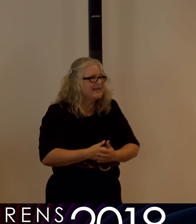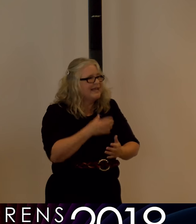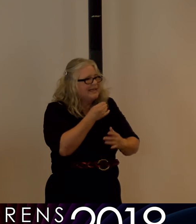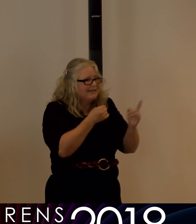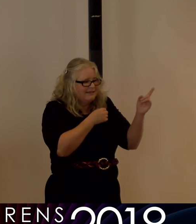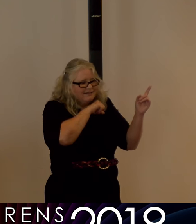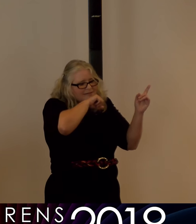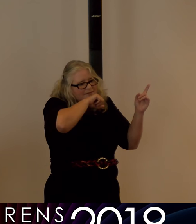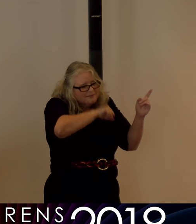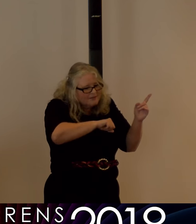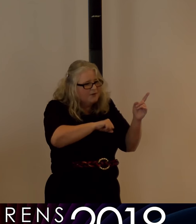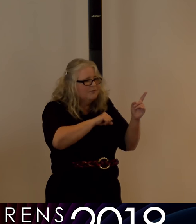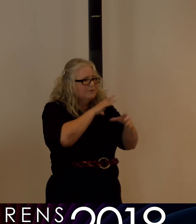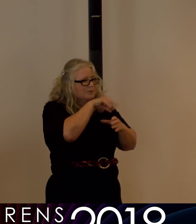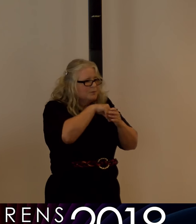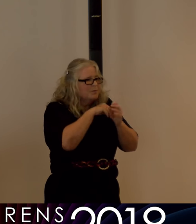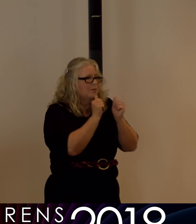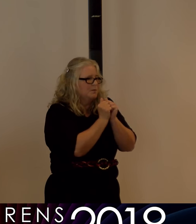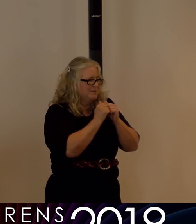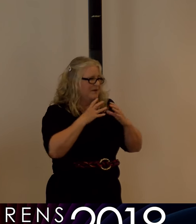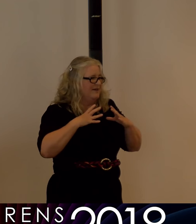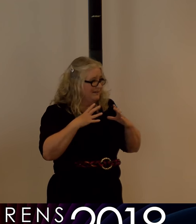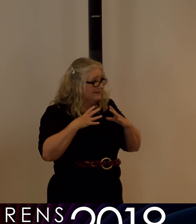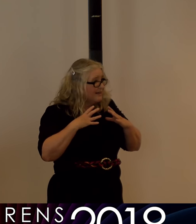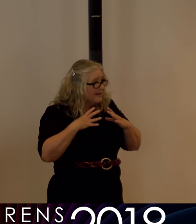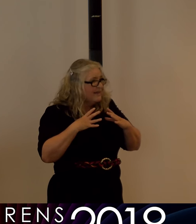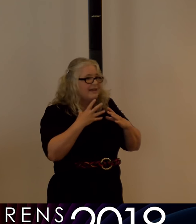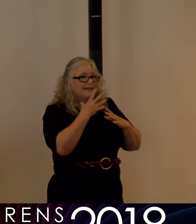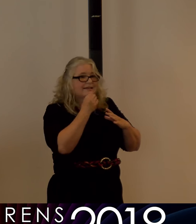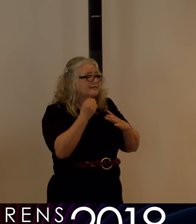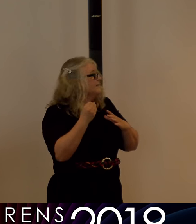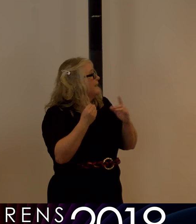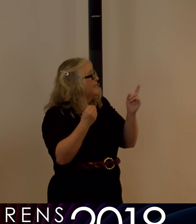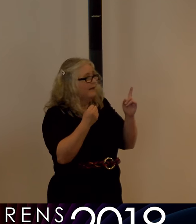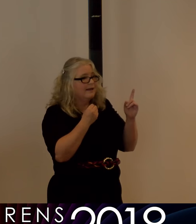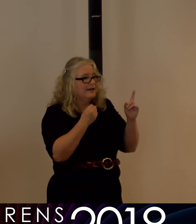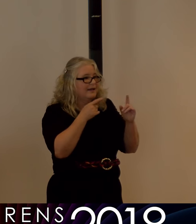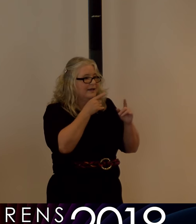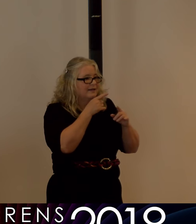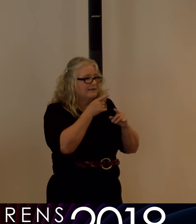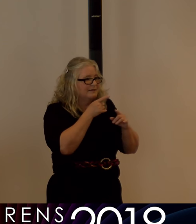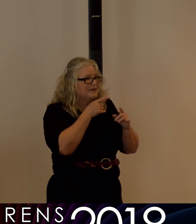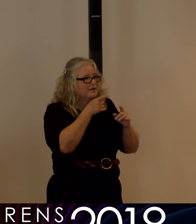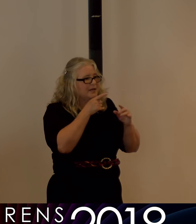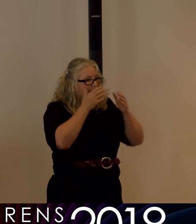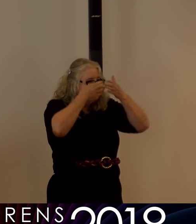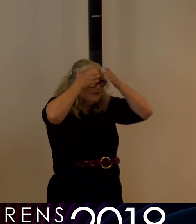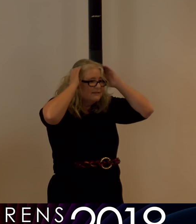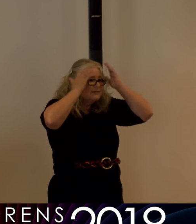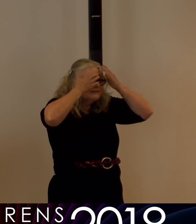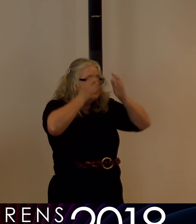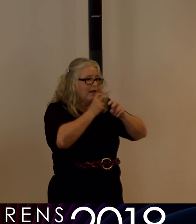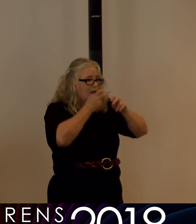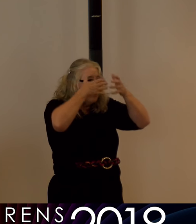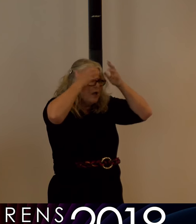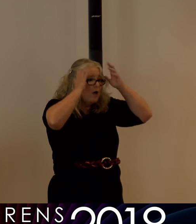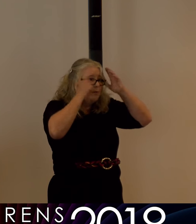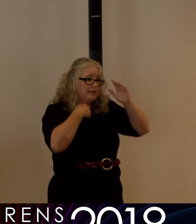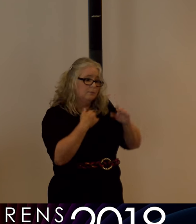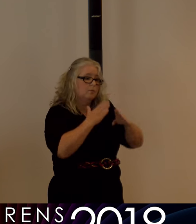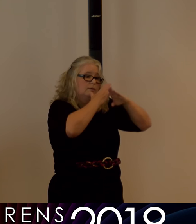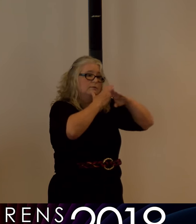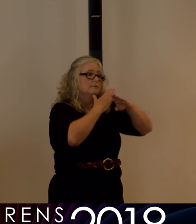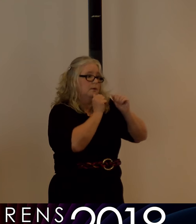He loves participating in holidays, loved wearing his helmet throughout school, which protected him from several falls that he